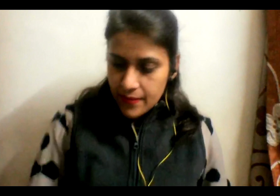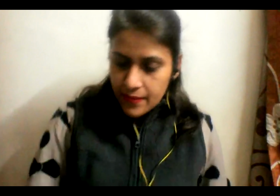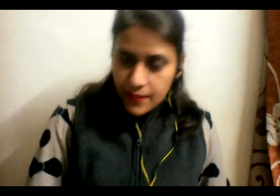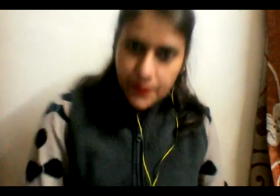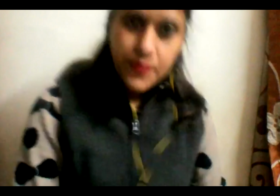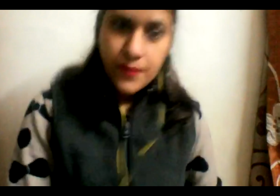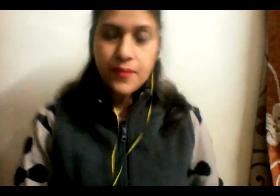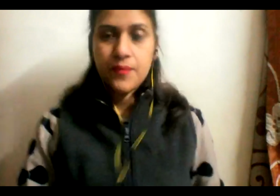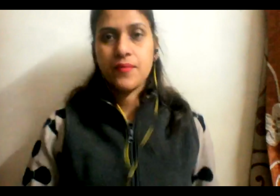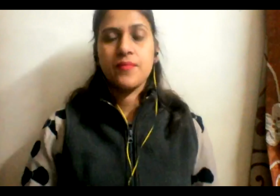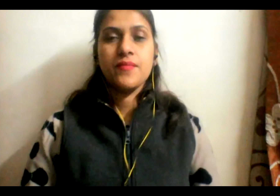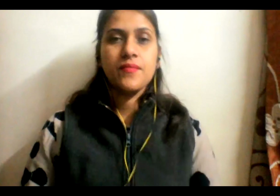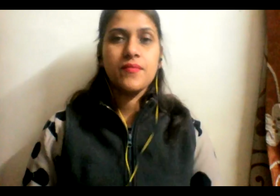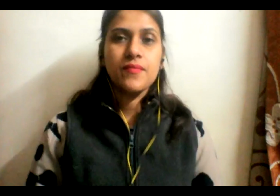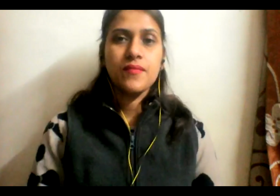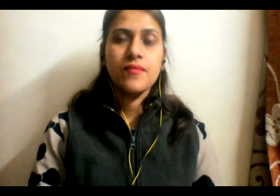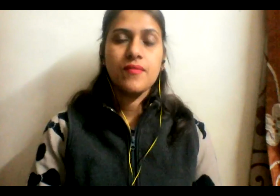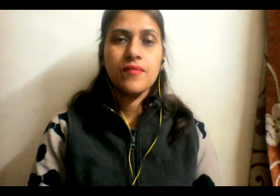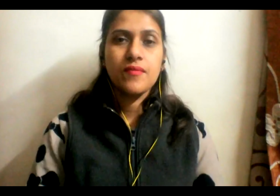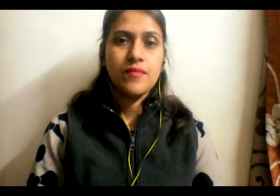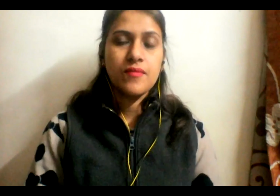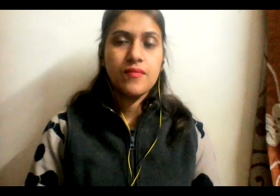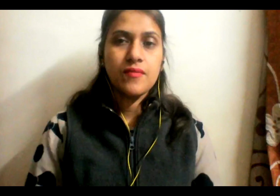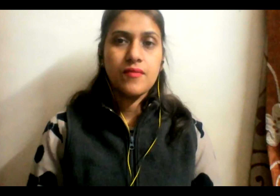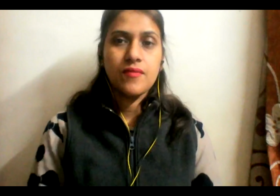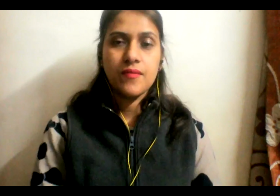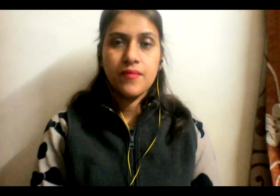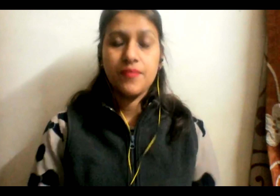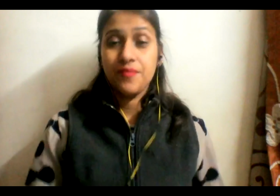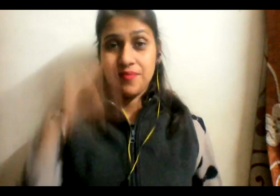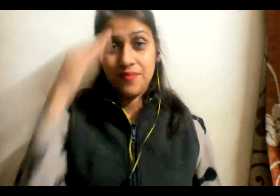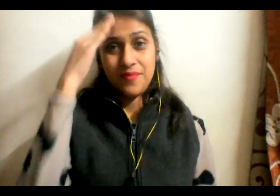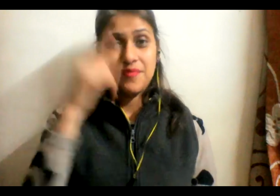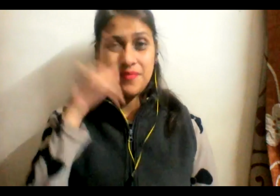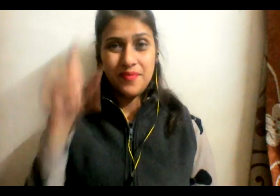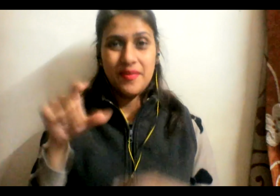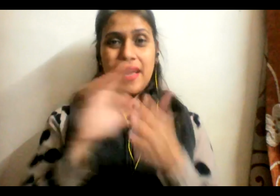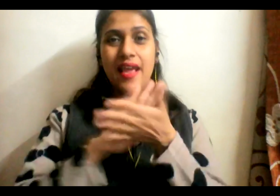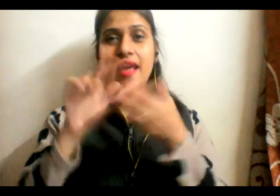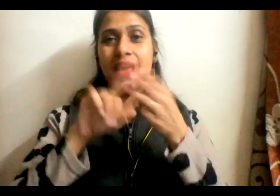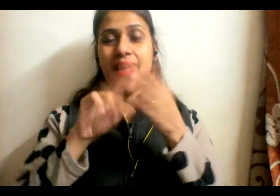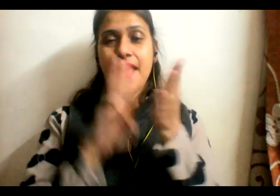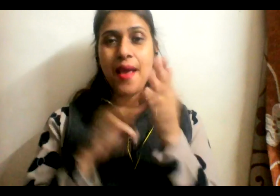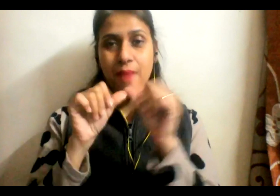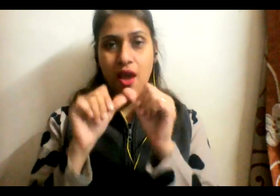Anyone else? Do we have any more Hello. questions? Hello, this is Hema from Delhi University.